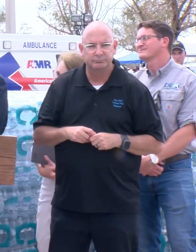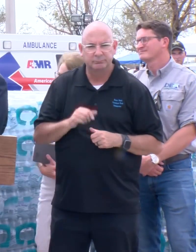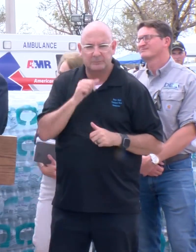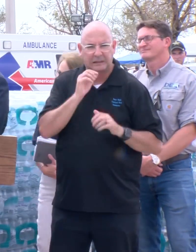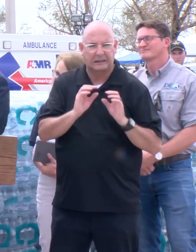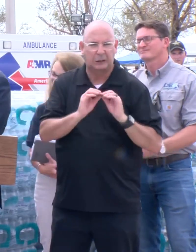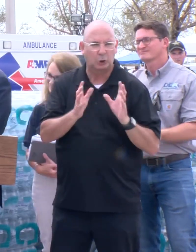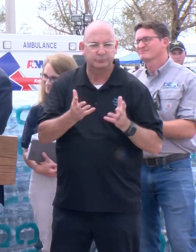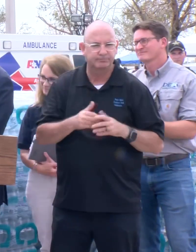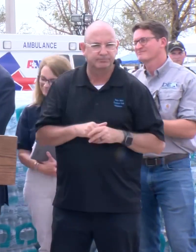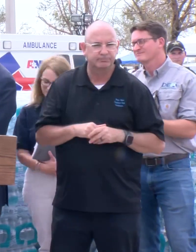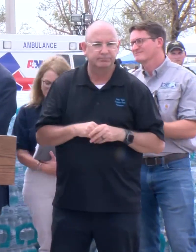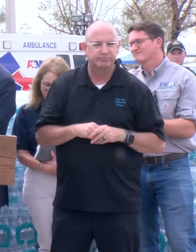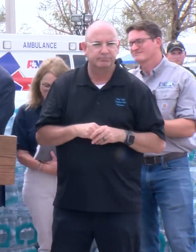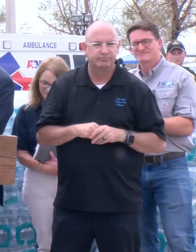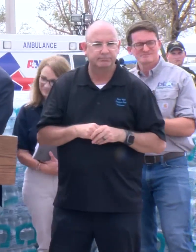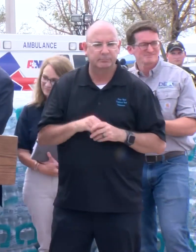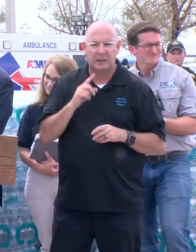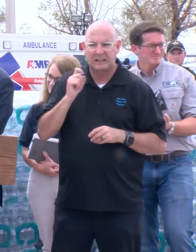Oh, thank you.